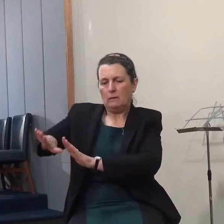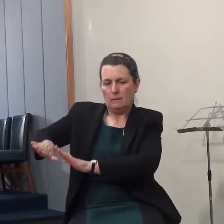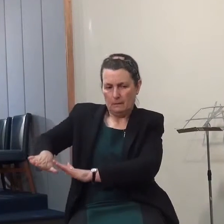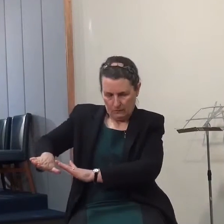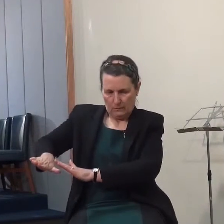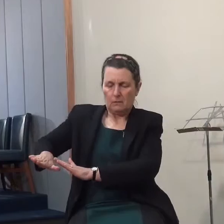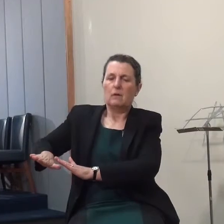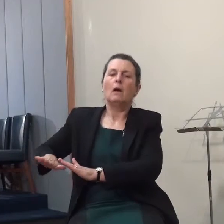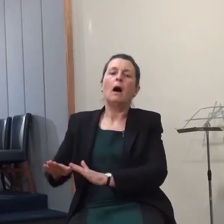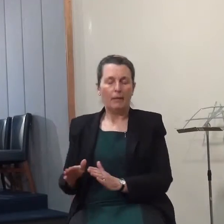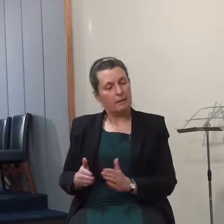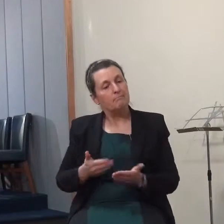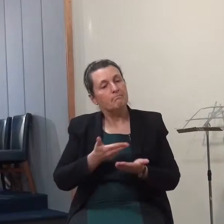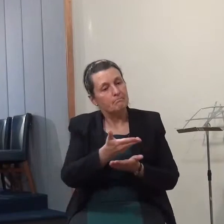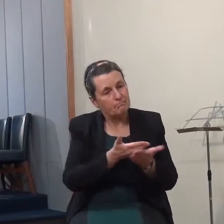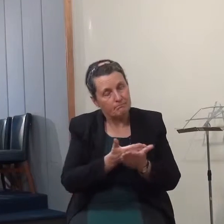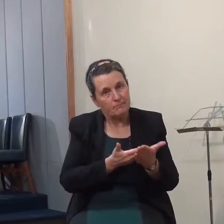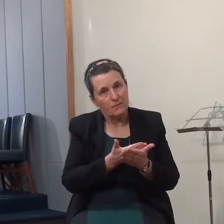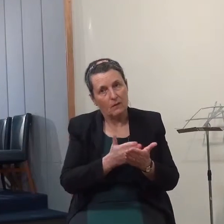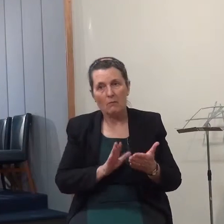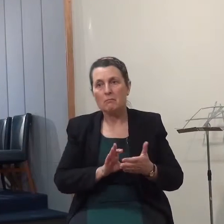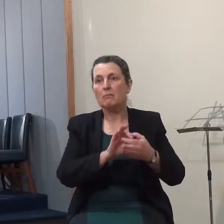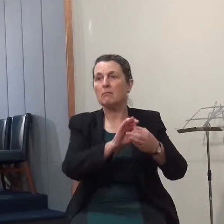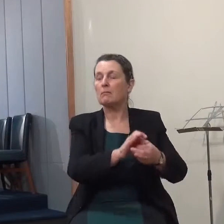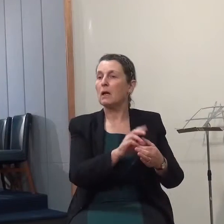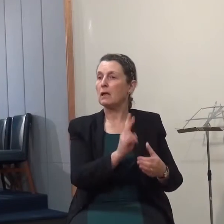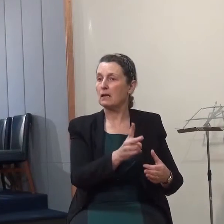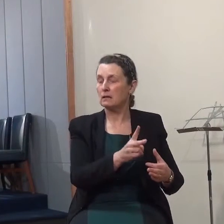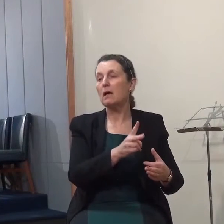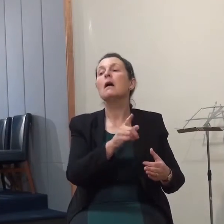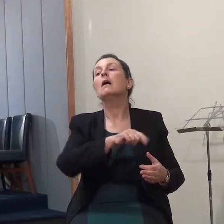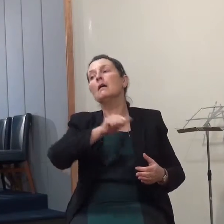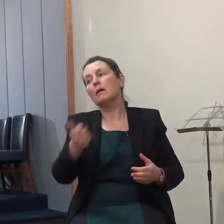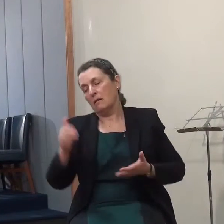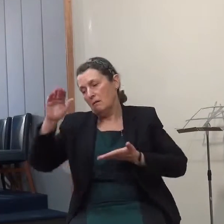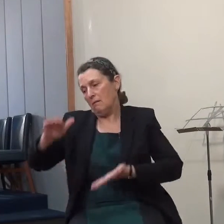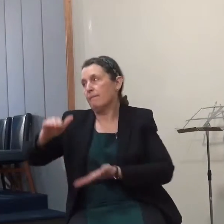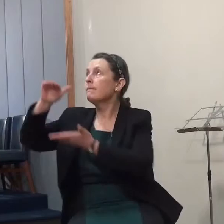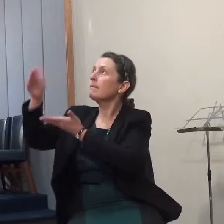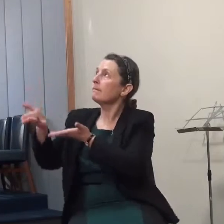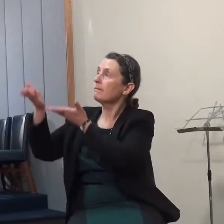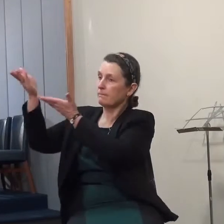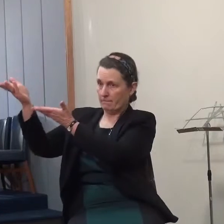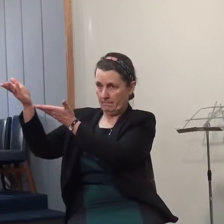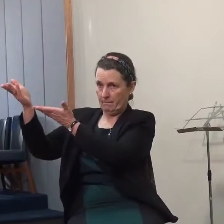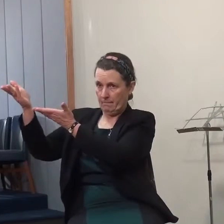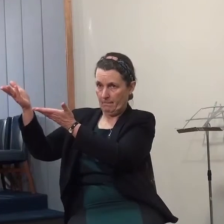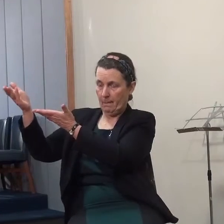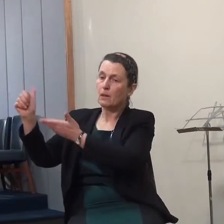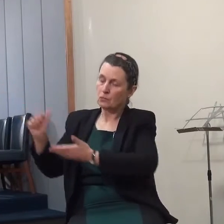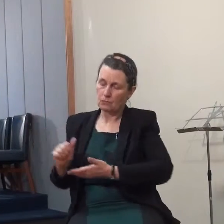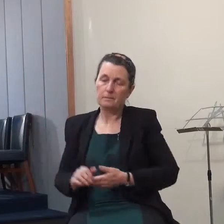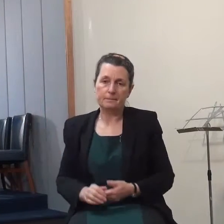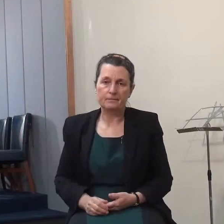way. First be reconciled to thy brother, and then come and offer thy gift. Agree